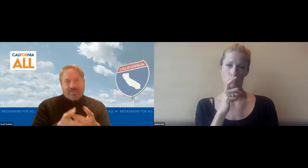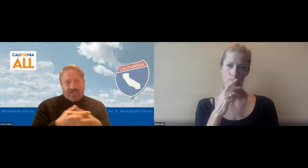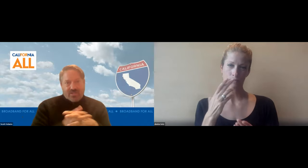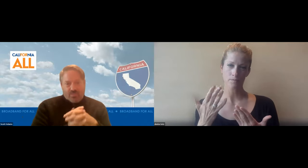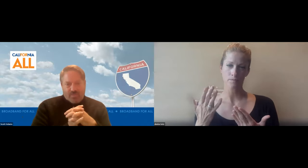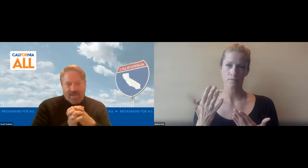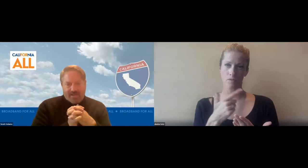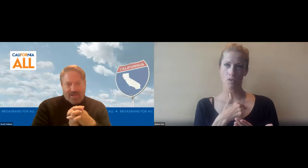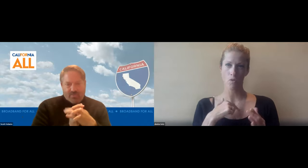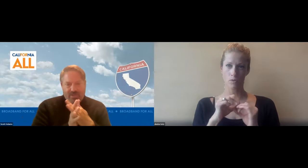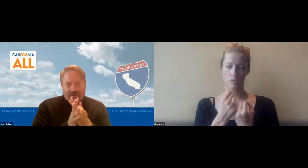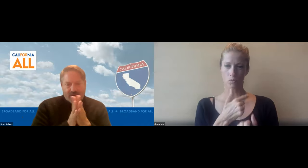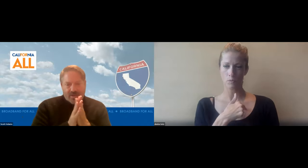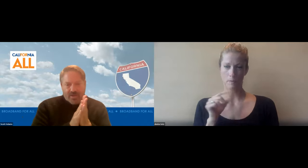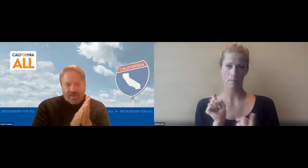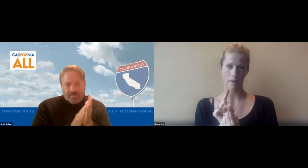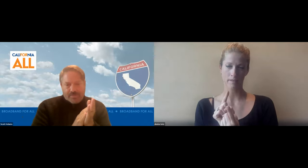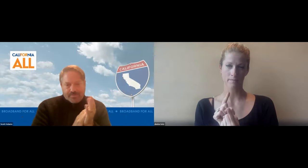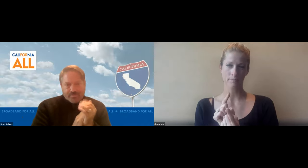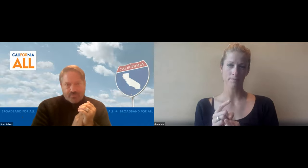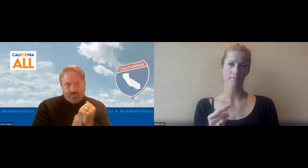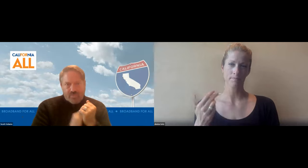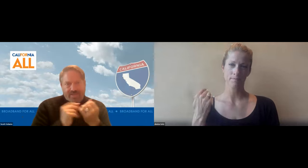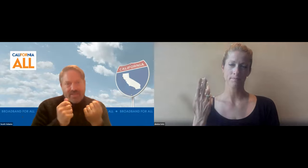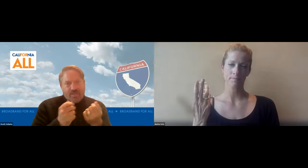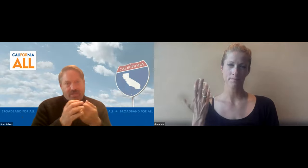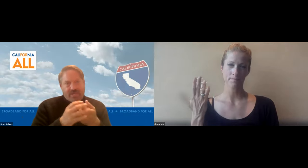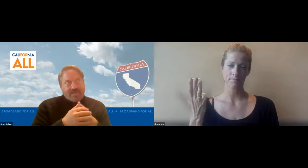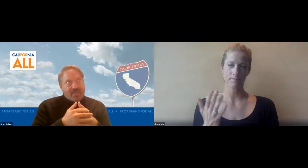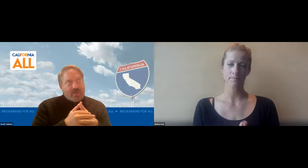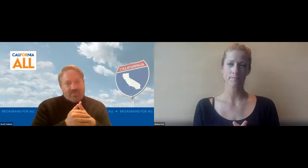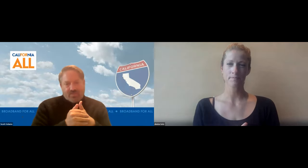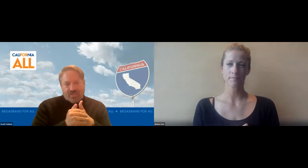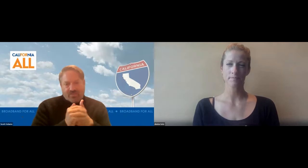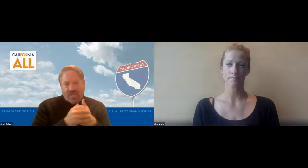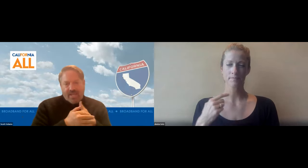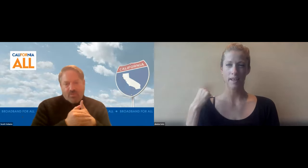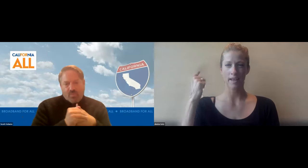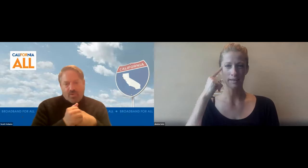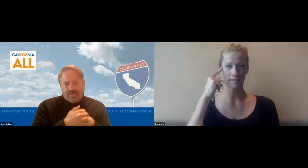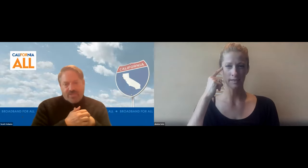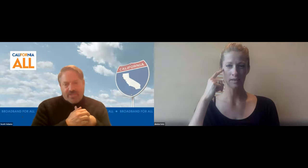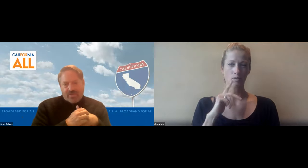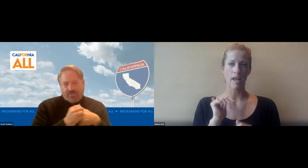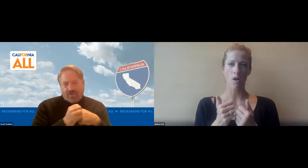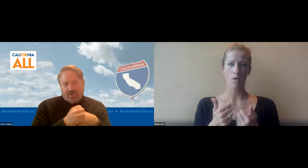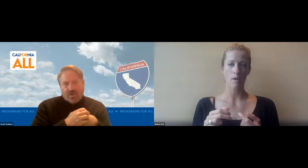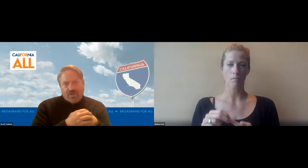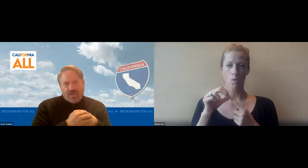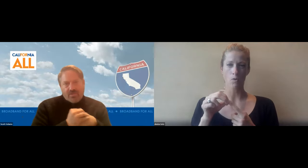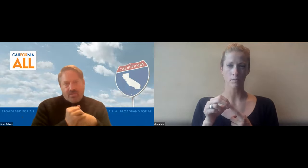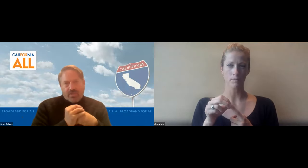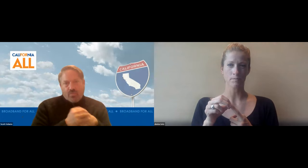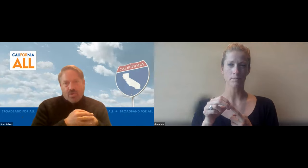an organization that we met out there. I think a couple key takeaways is just how important CDOs